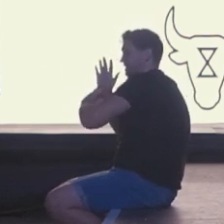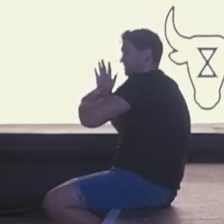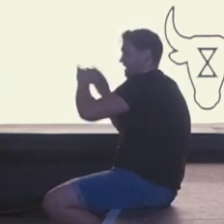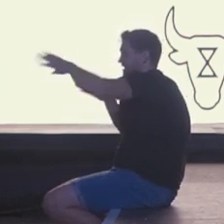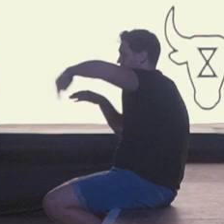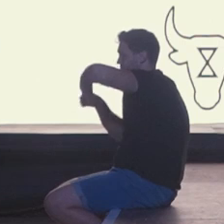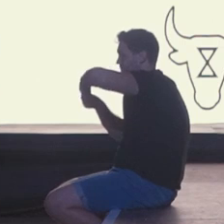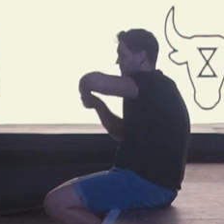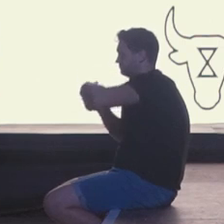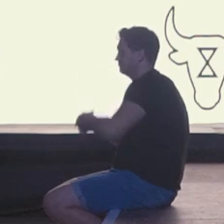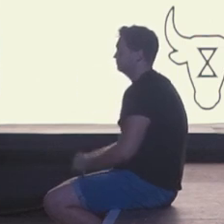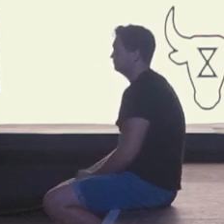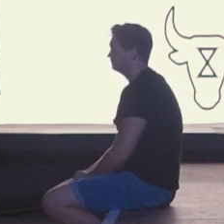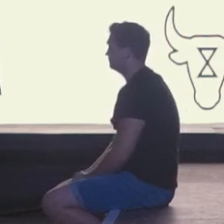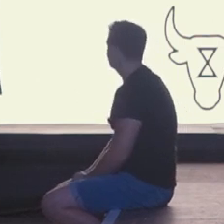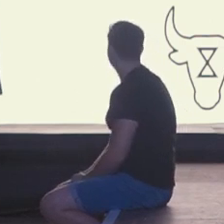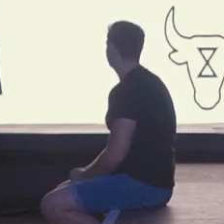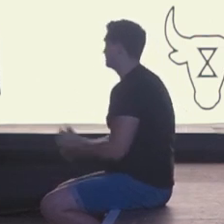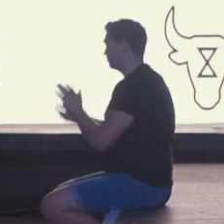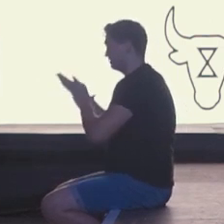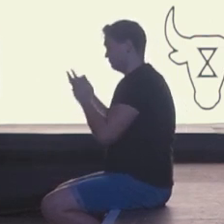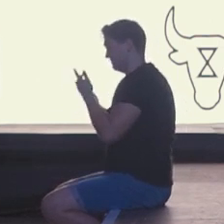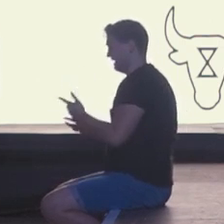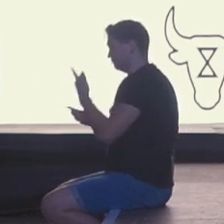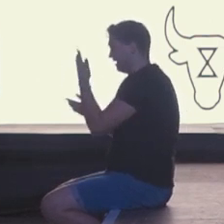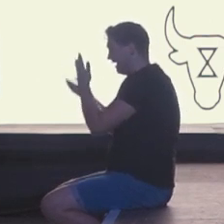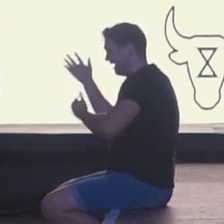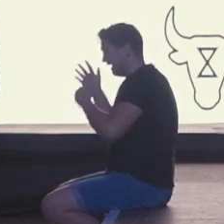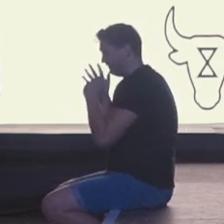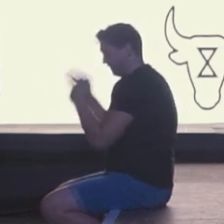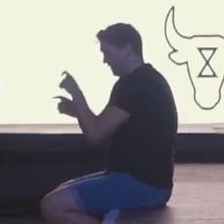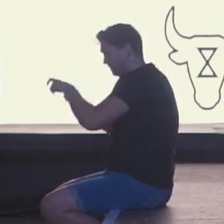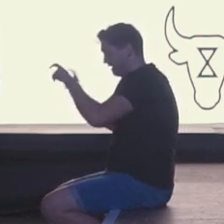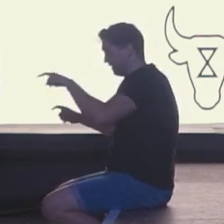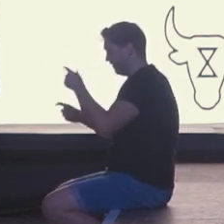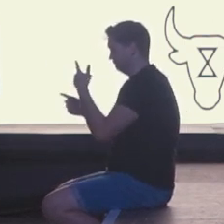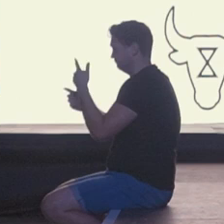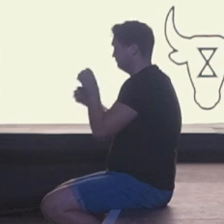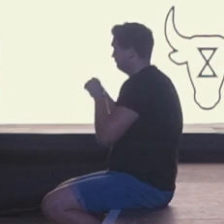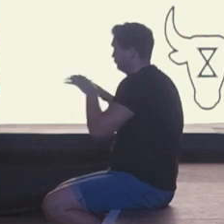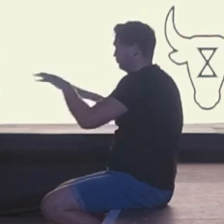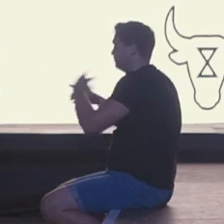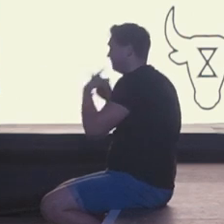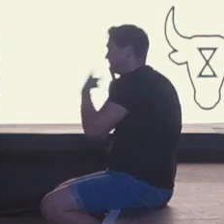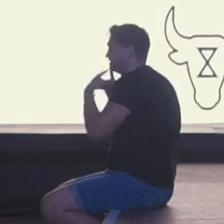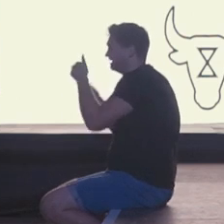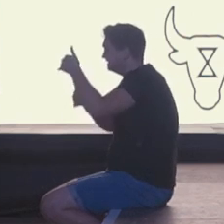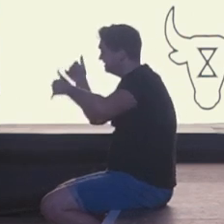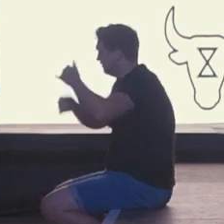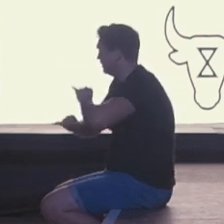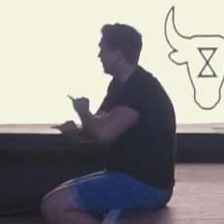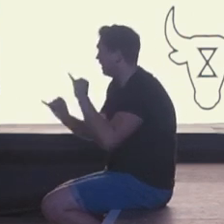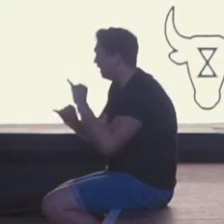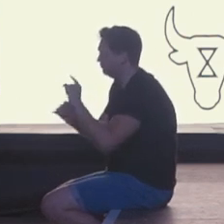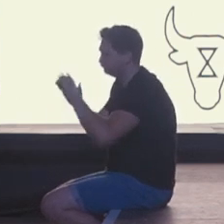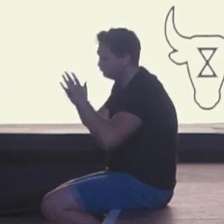shares our stuff to 500,000 people saying meat and dairy equals climate crisis, we're imprinting that into everyone's brains